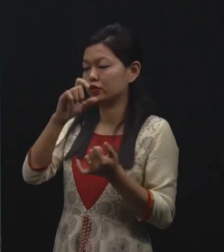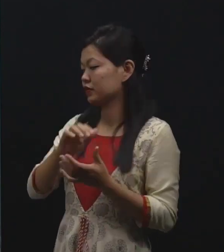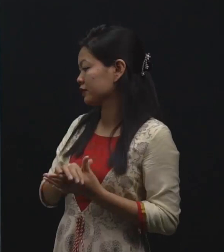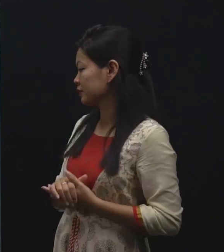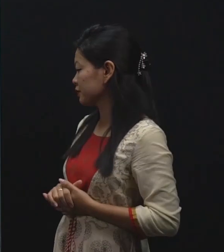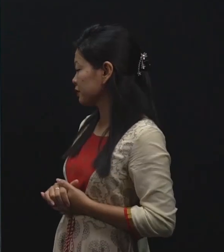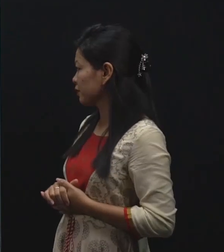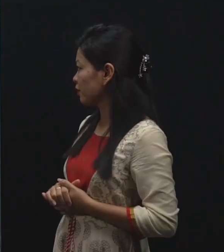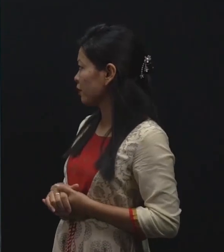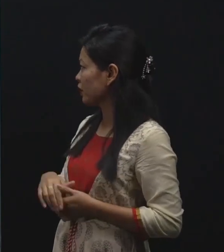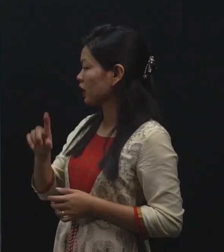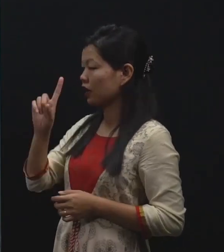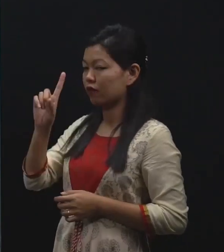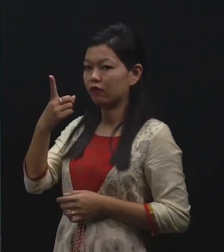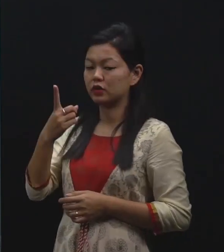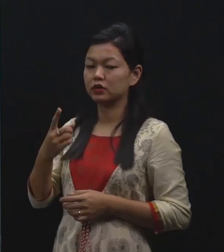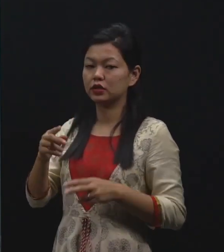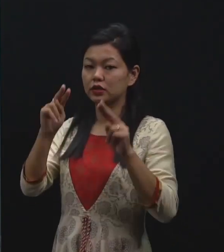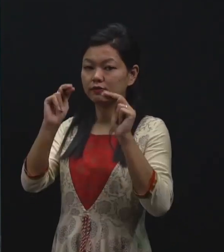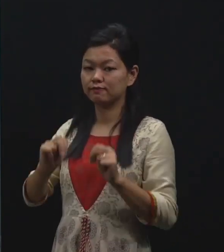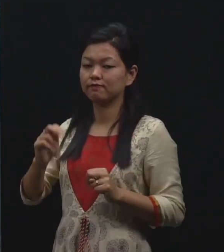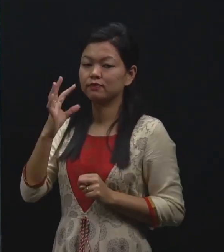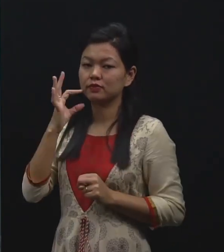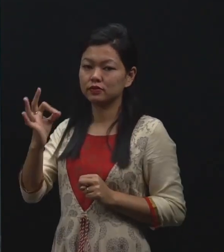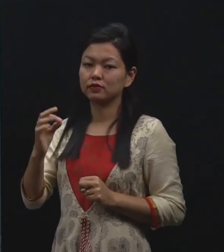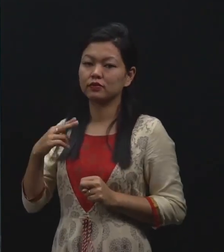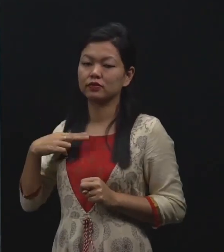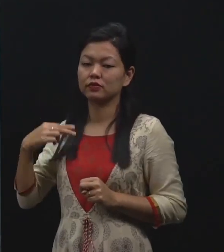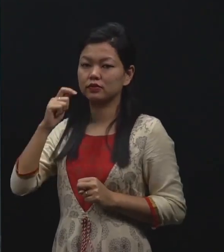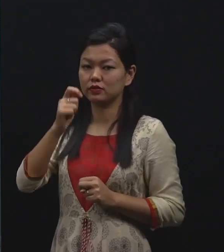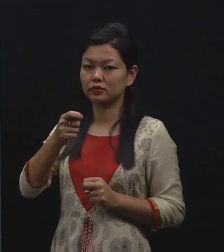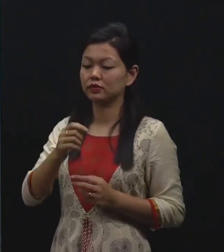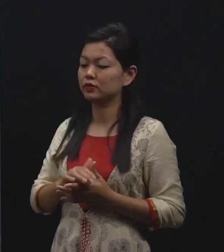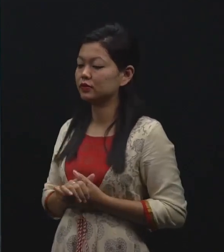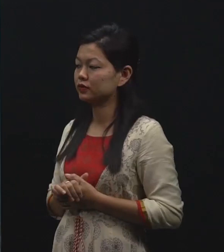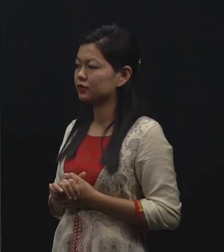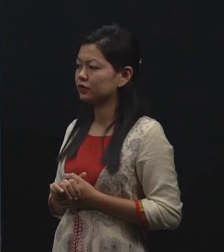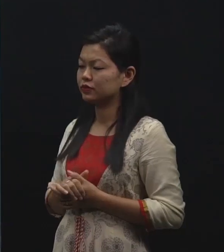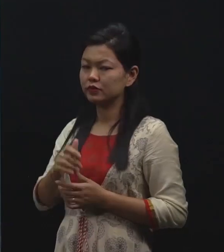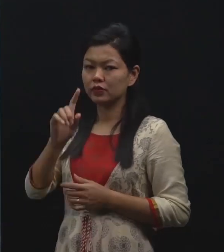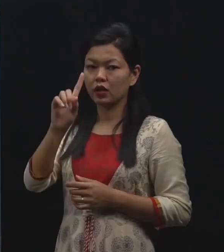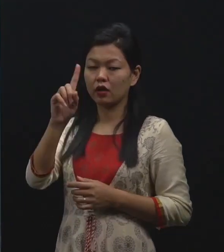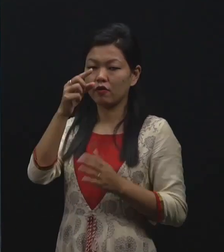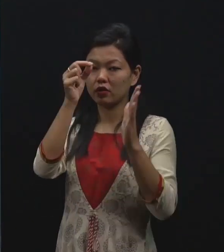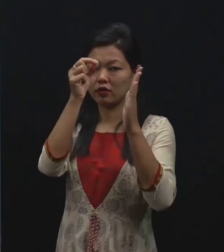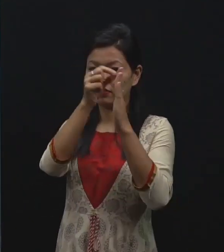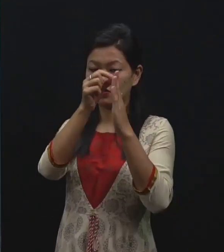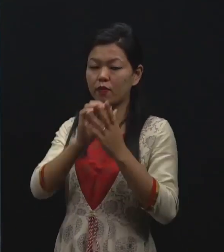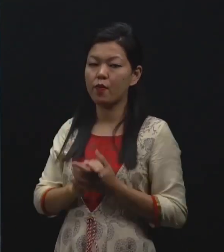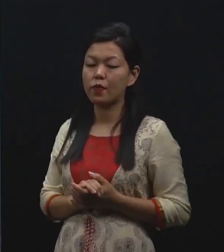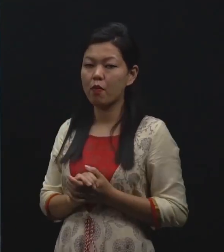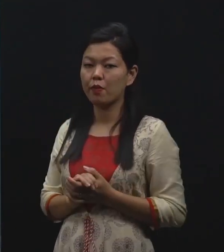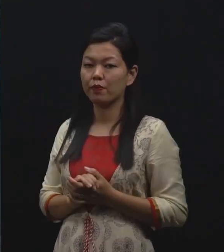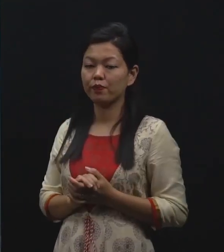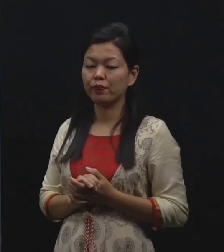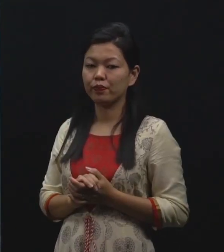is the need and importance of the court. So the first point, that is they keep a check